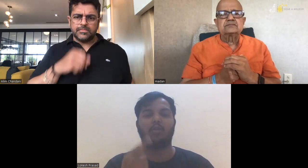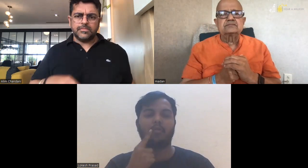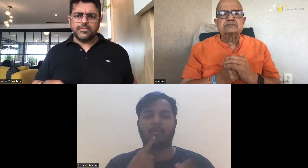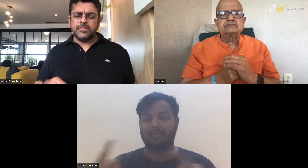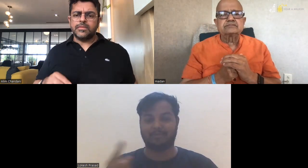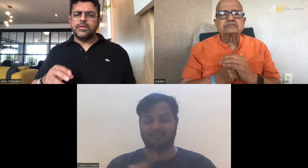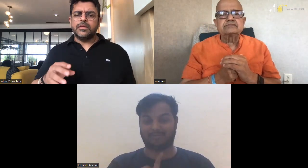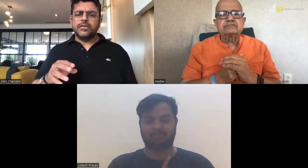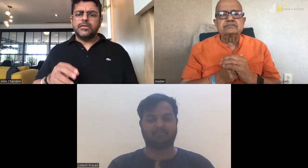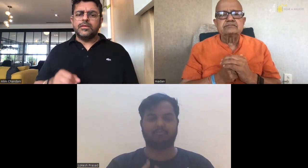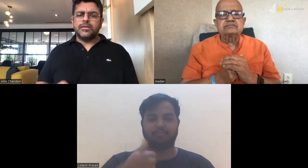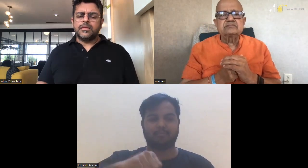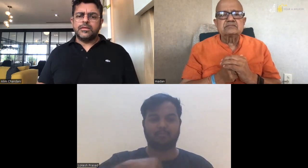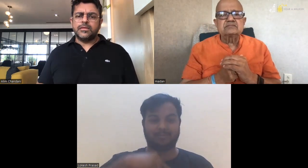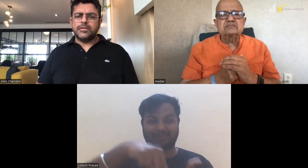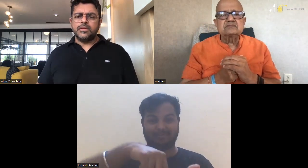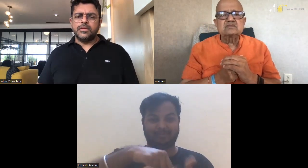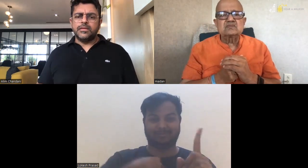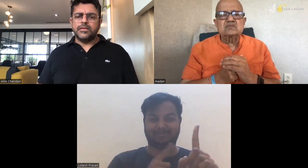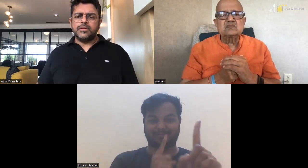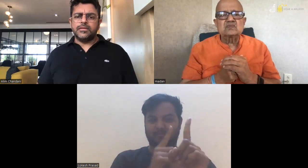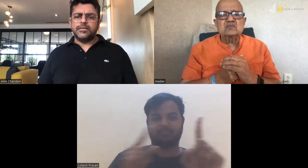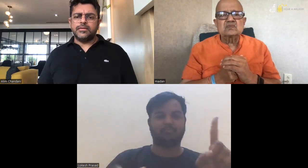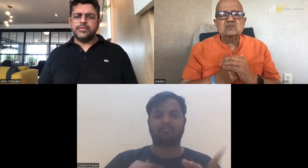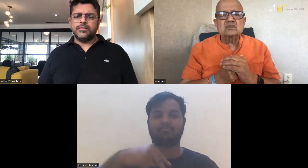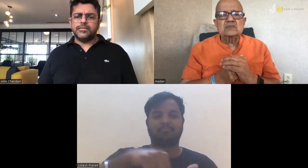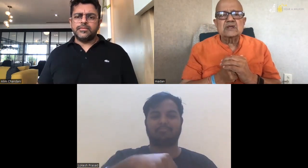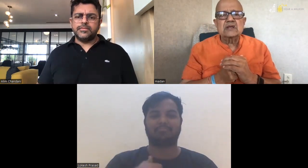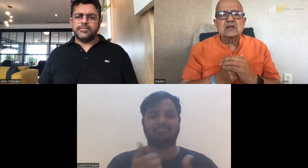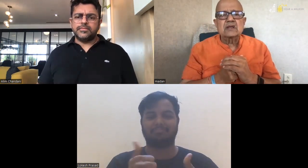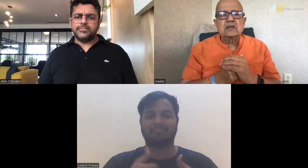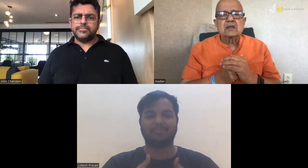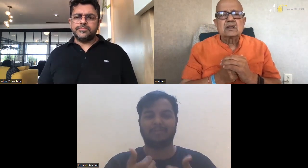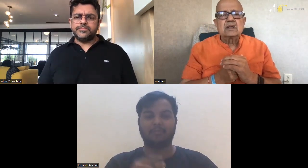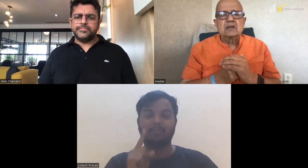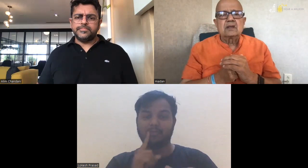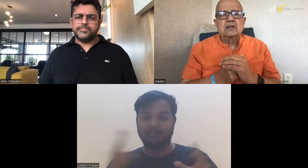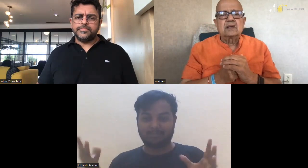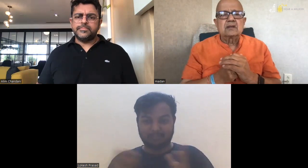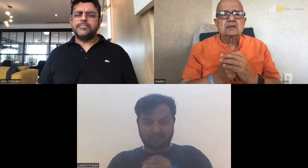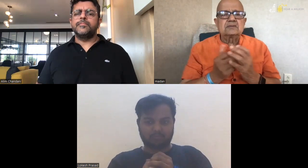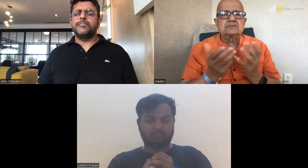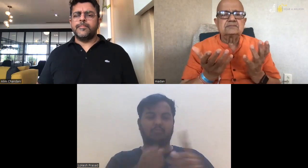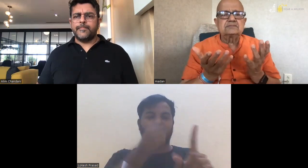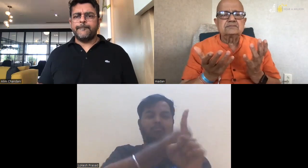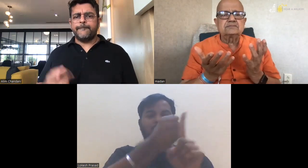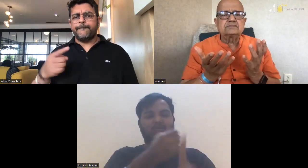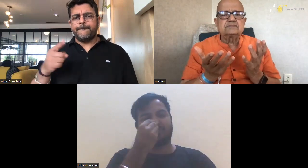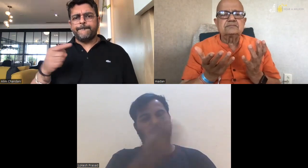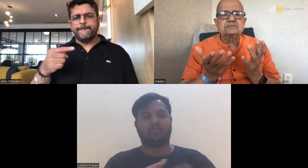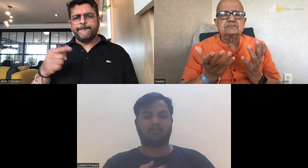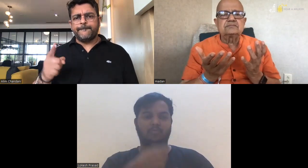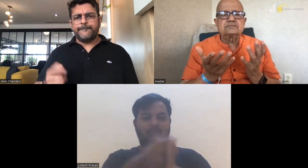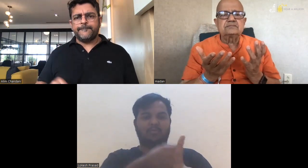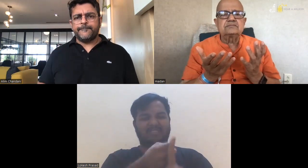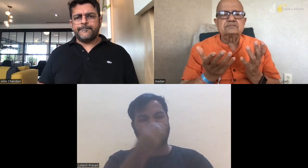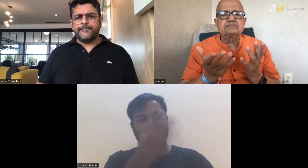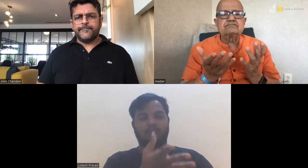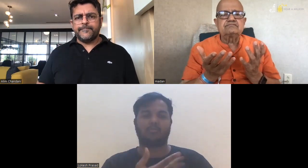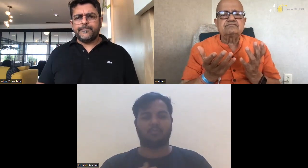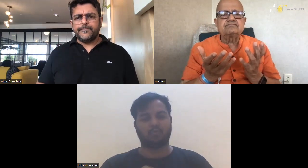was all sign. But when I moved to Mumbai, the approach was all oral, and it was quite shocking to see. I couldn't understand why people were